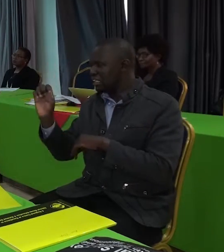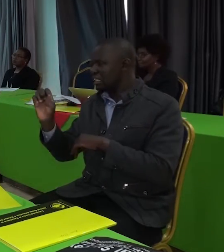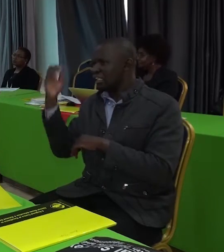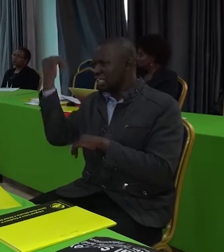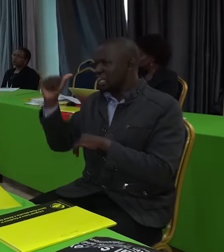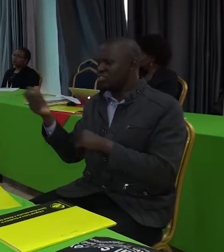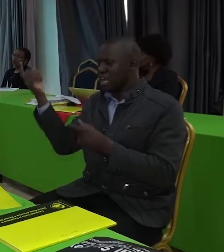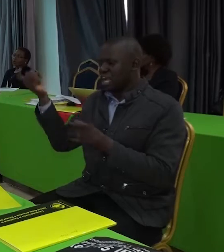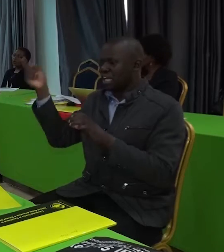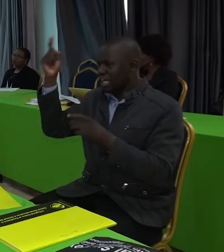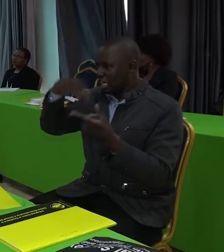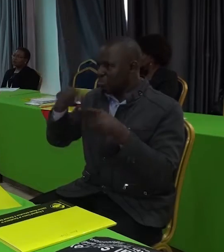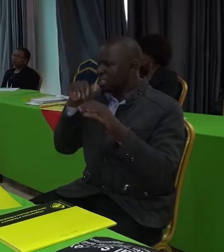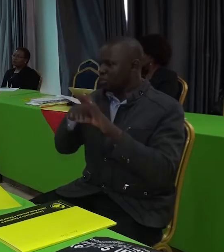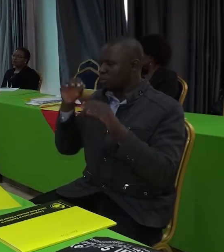program?